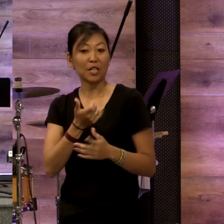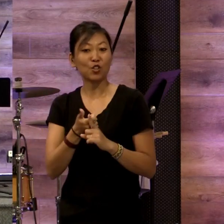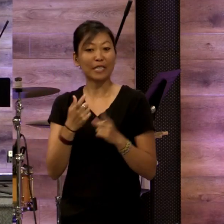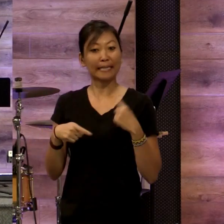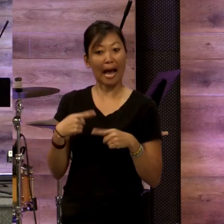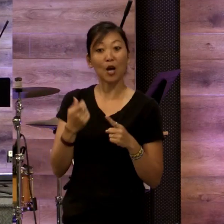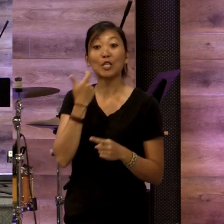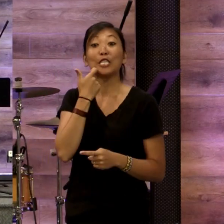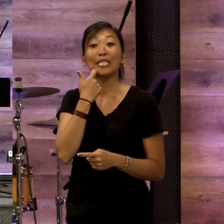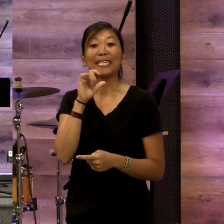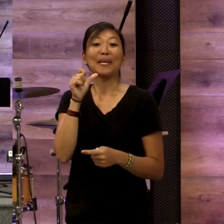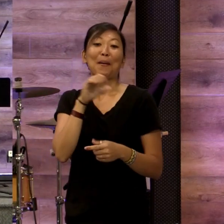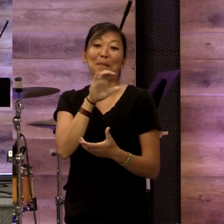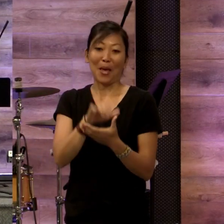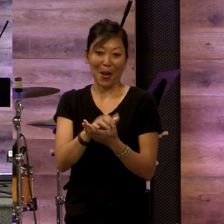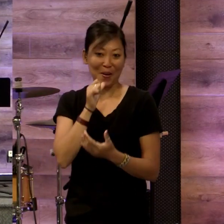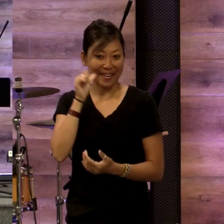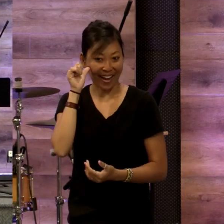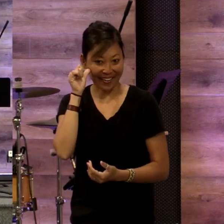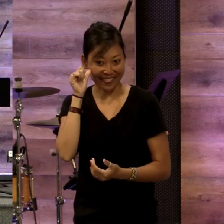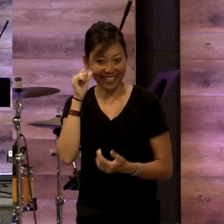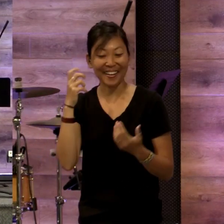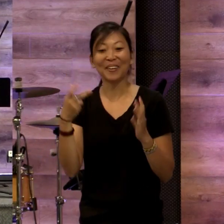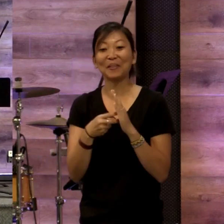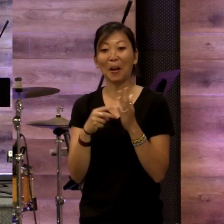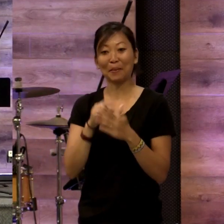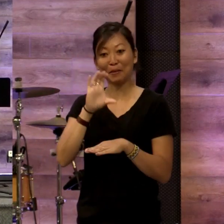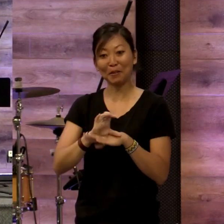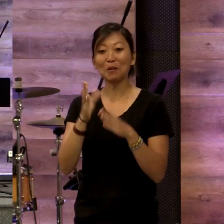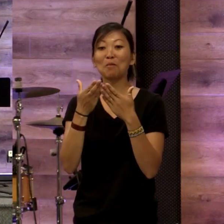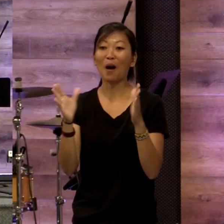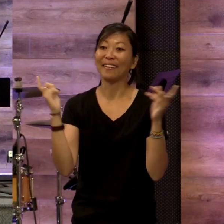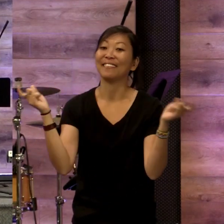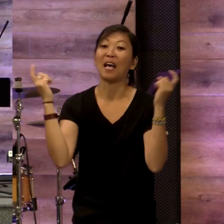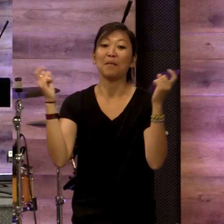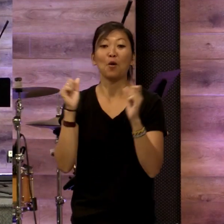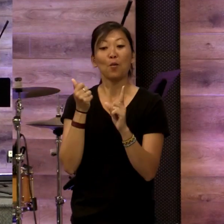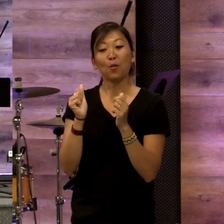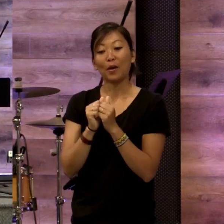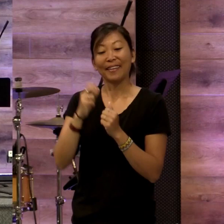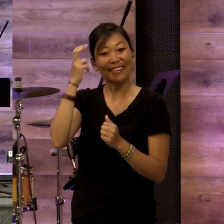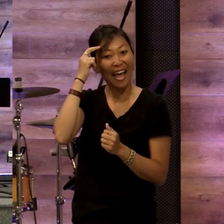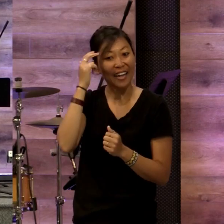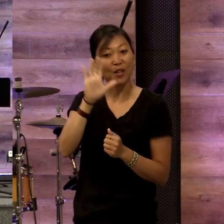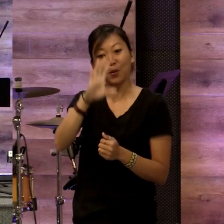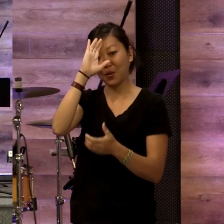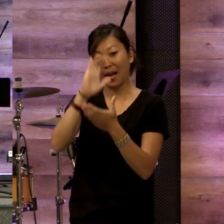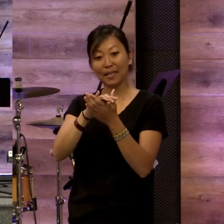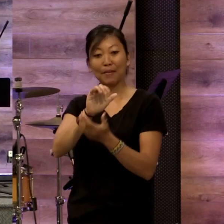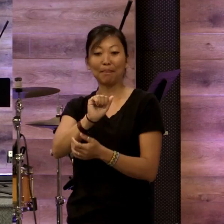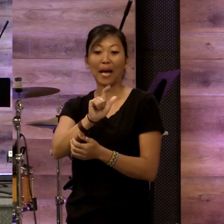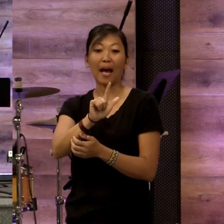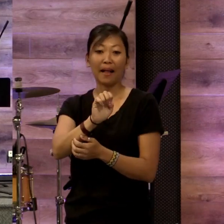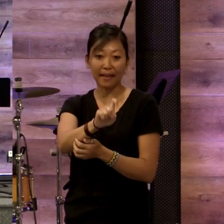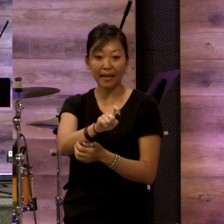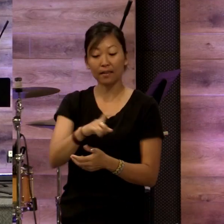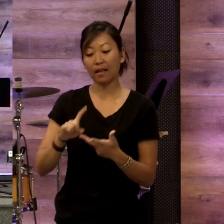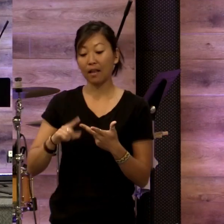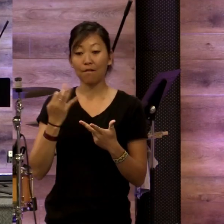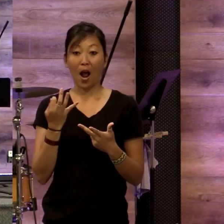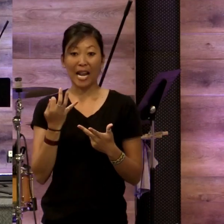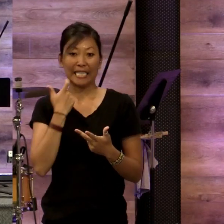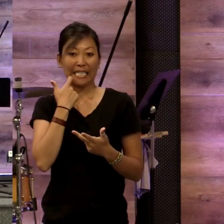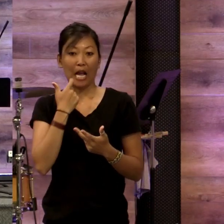she got married yesterday. And so as a church, we're celebrating with her and Alex. And then on Friday, I went to a